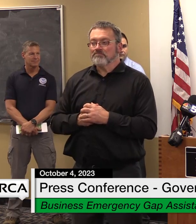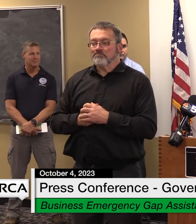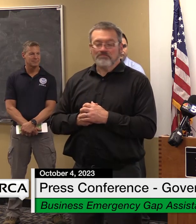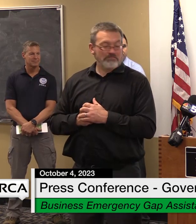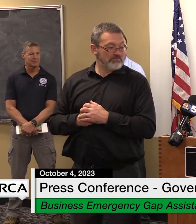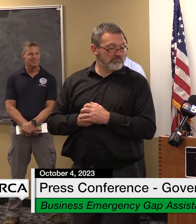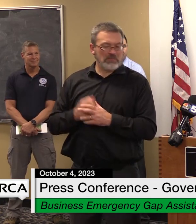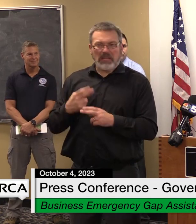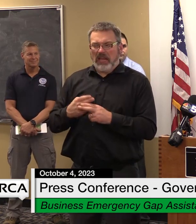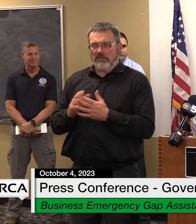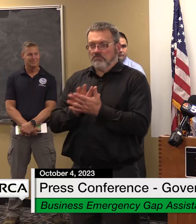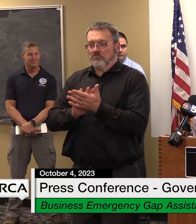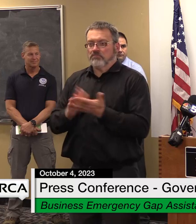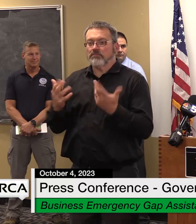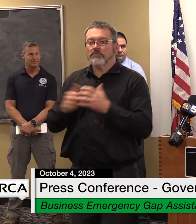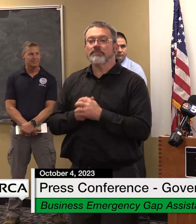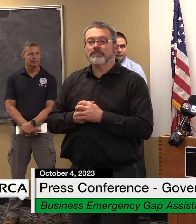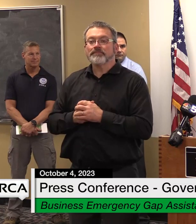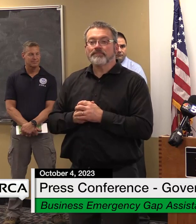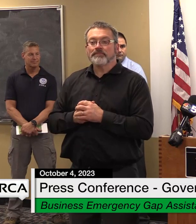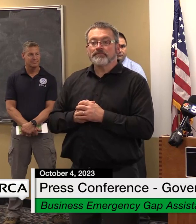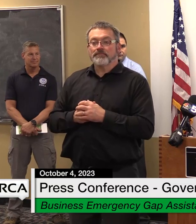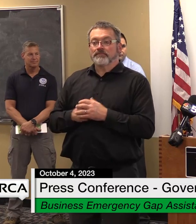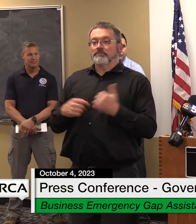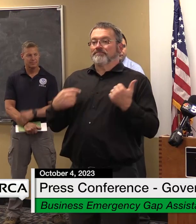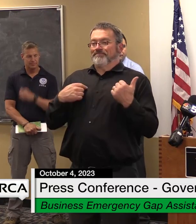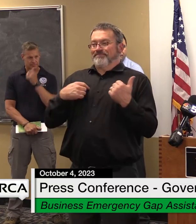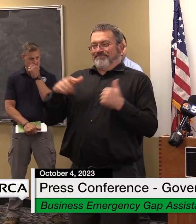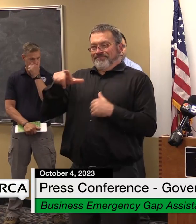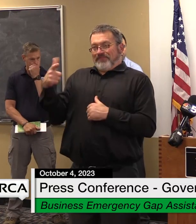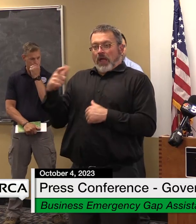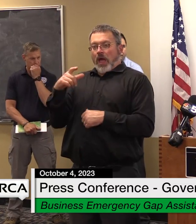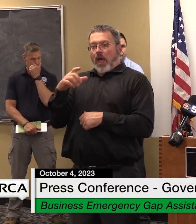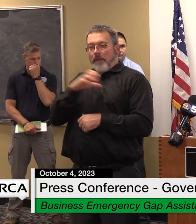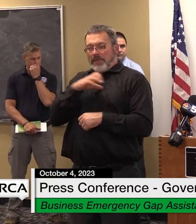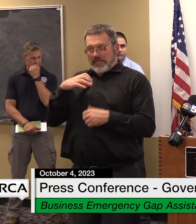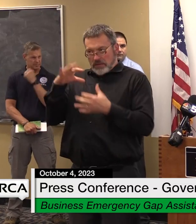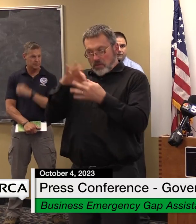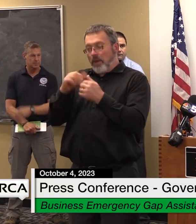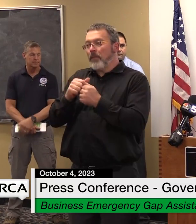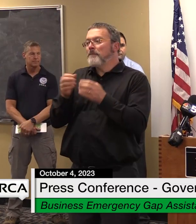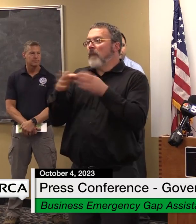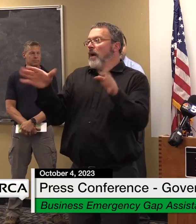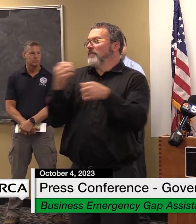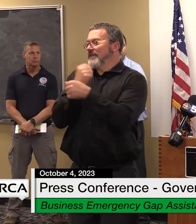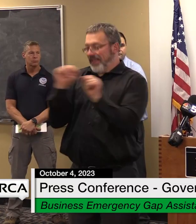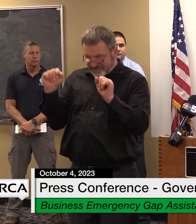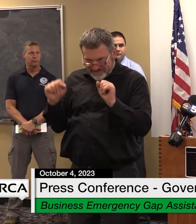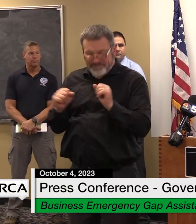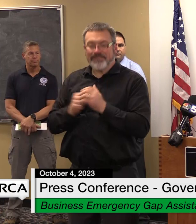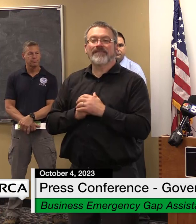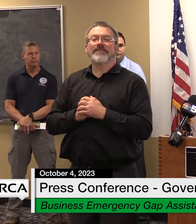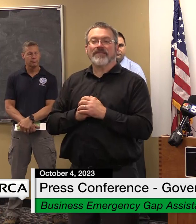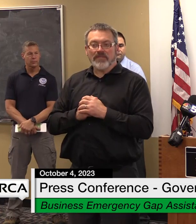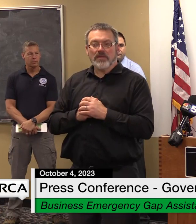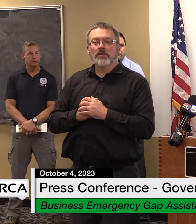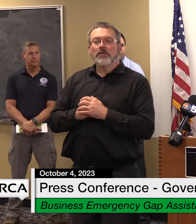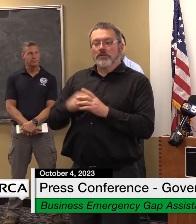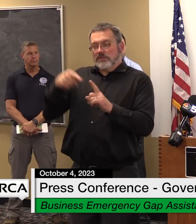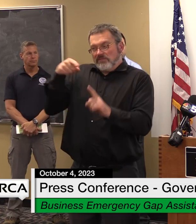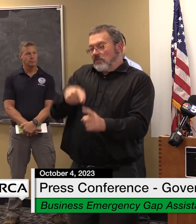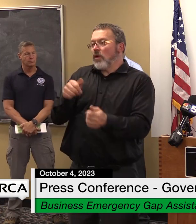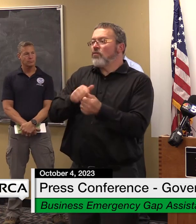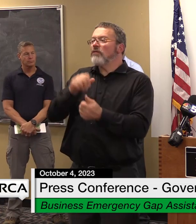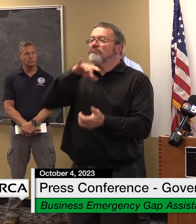Good morning, everyone. I'm Dan Batesy. I'm the Deputy Commissioner of Public Safety. I've been asked to give you a brief overview of the debris removal process.